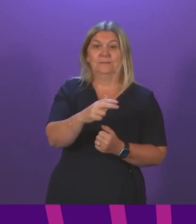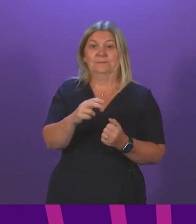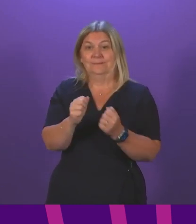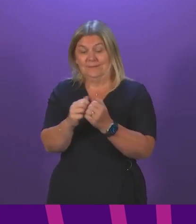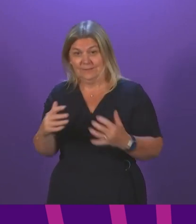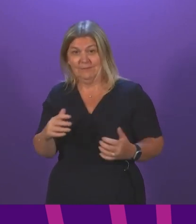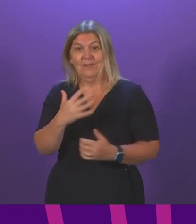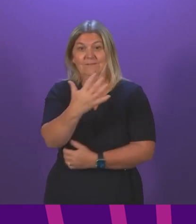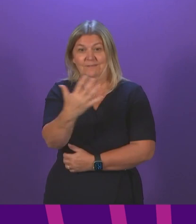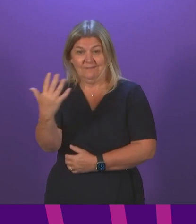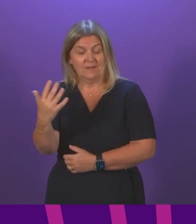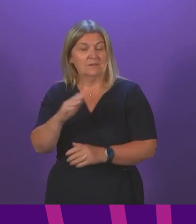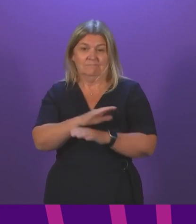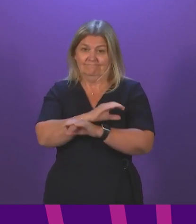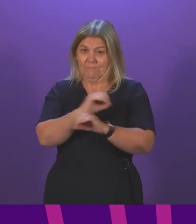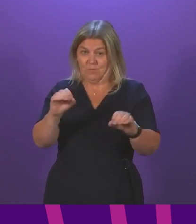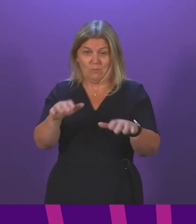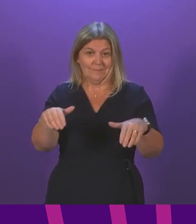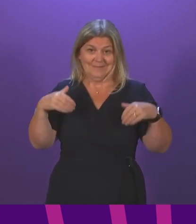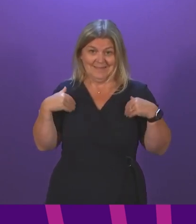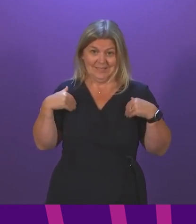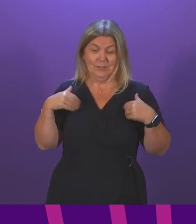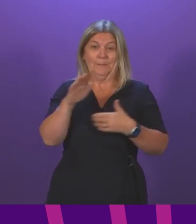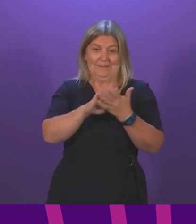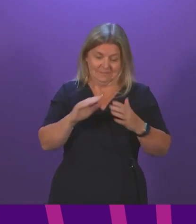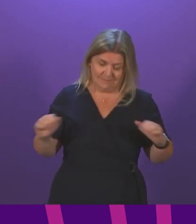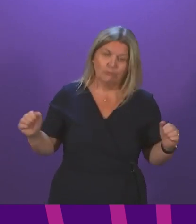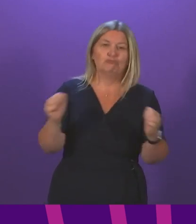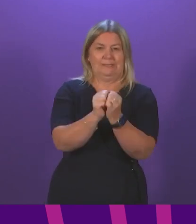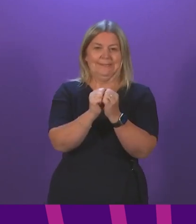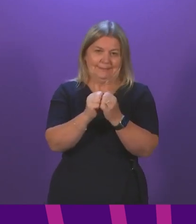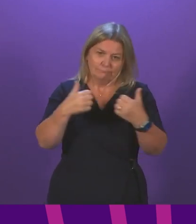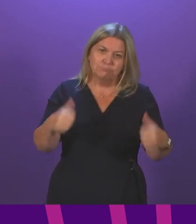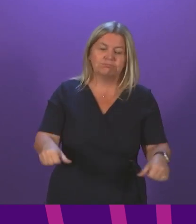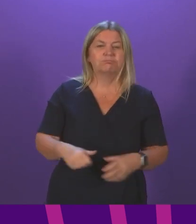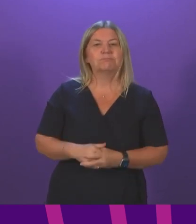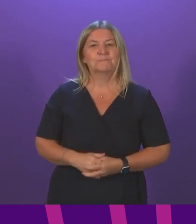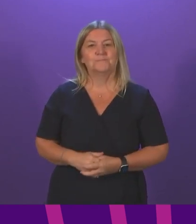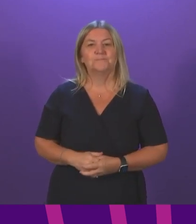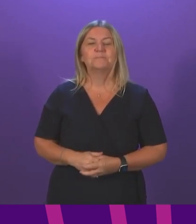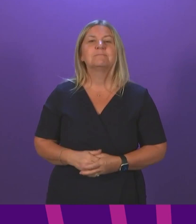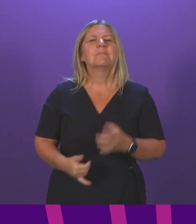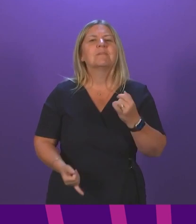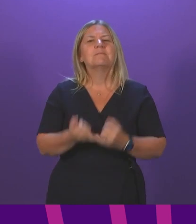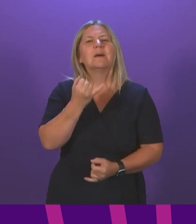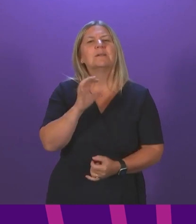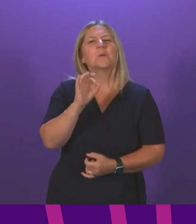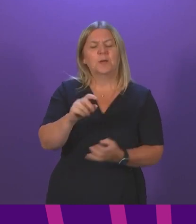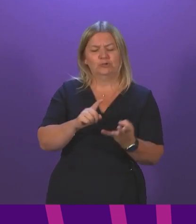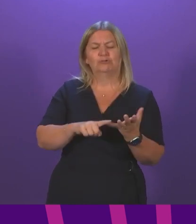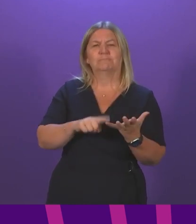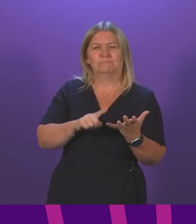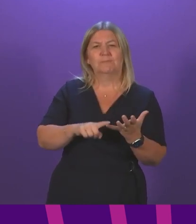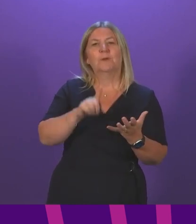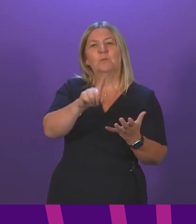55. There were no abstentions. The motion is therefore agreed. The final question is that